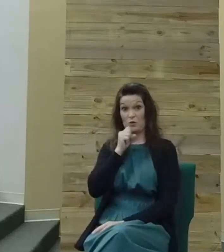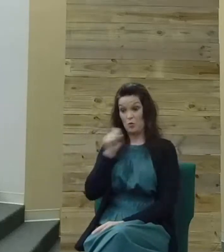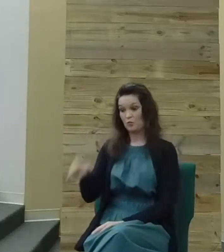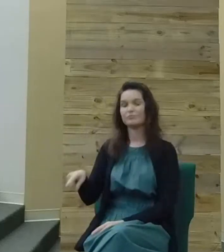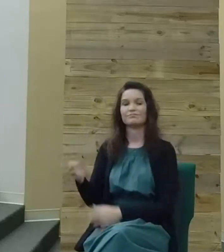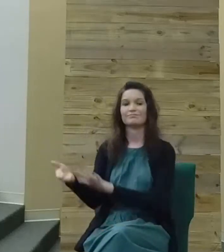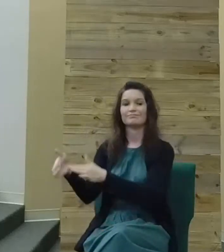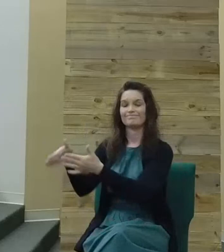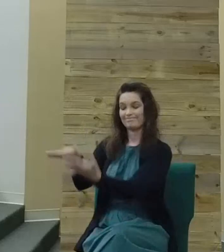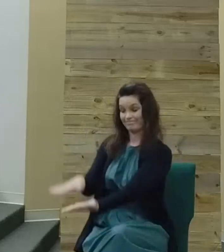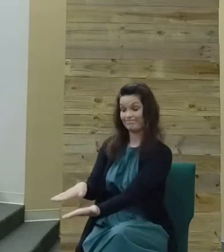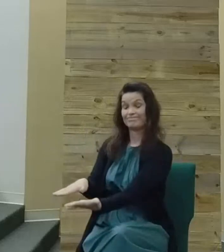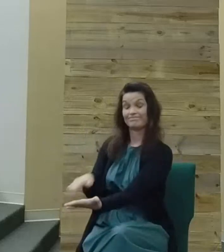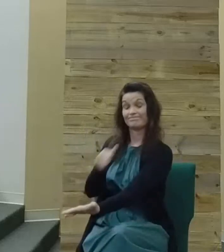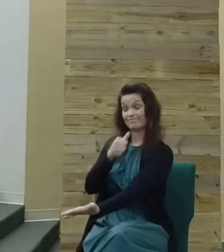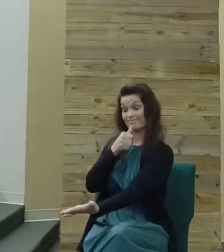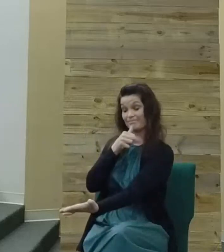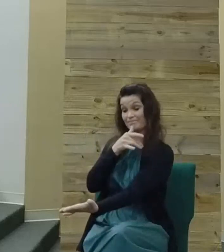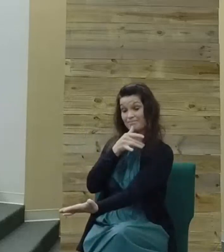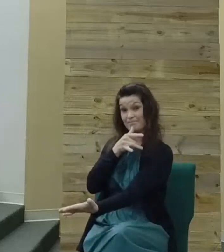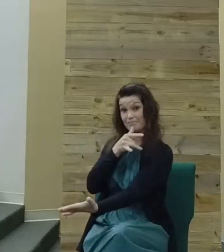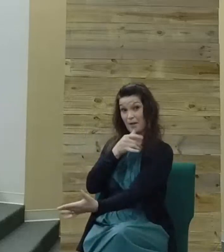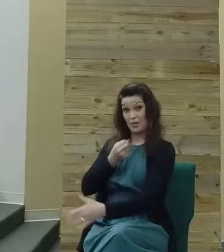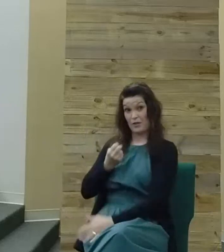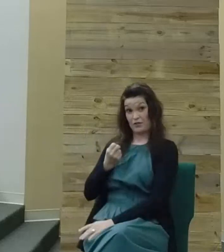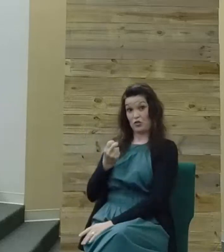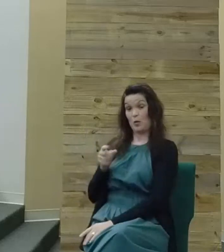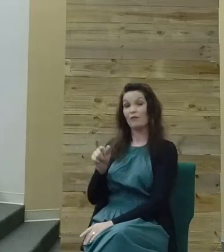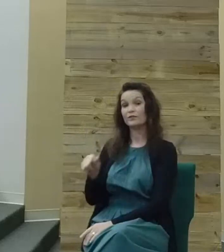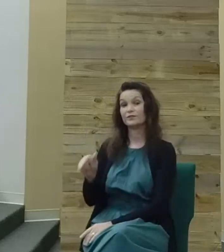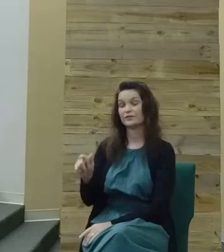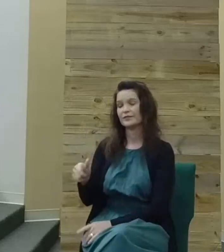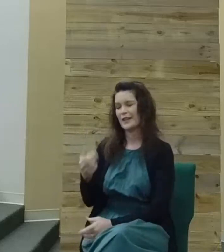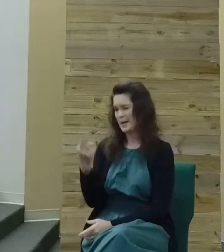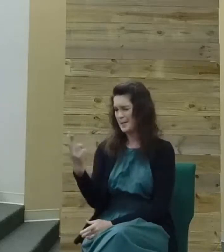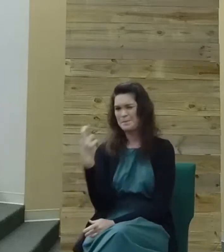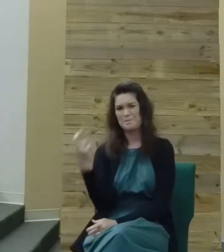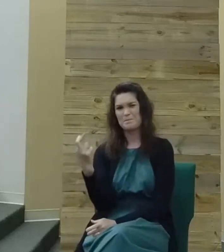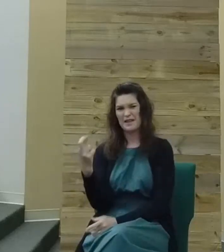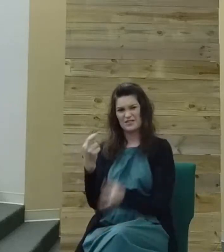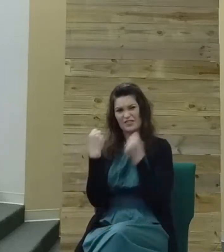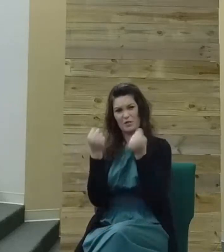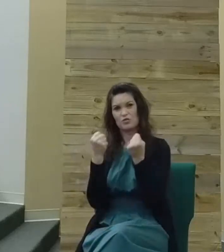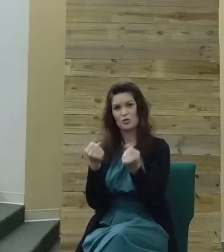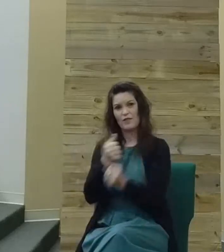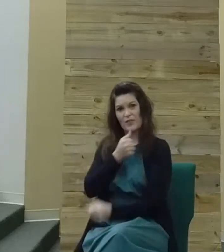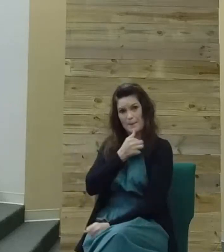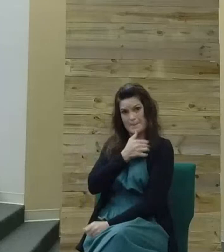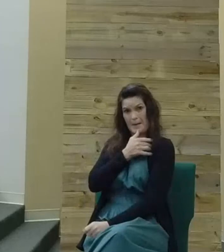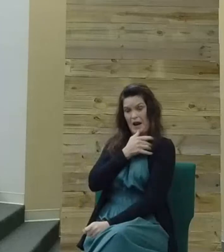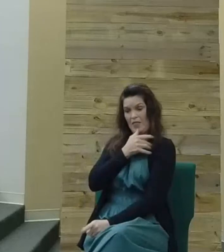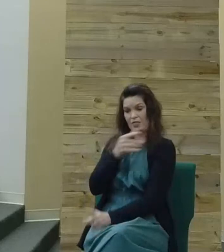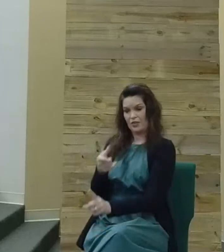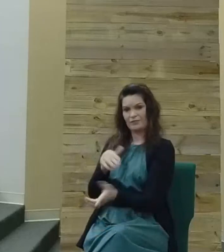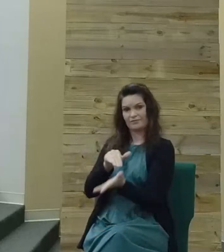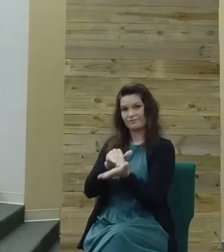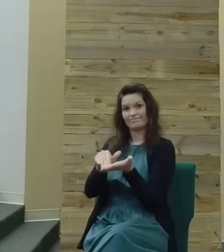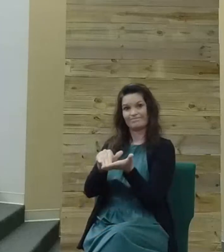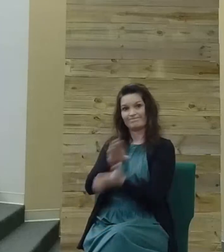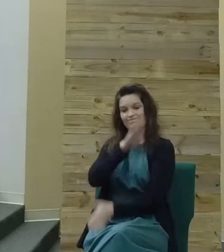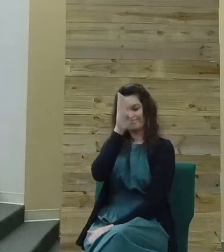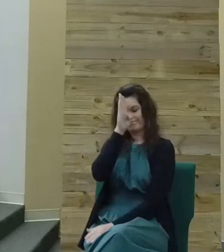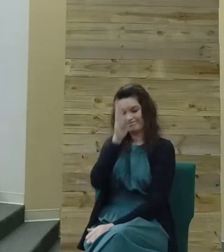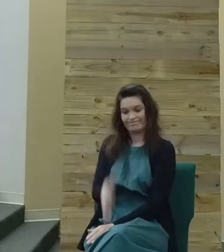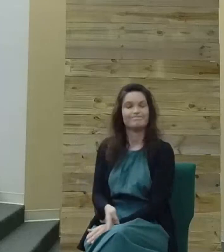dies. And the mother of the 12-year-old, this is his best friend who was driving, the mother of the 12-year-old